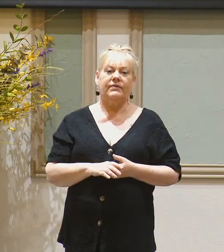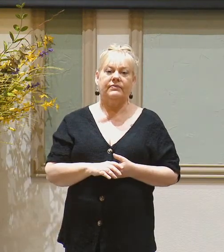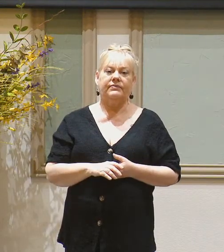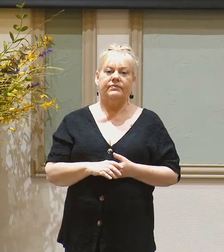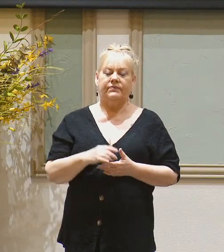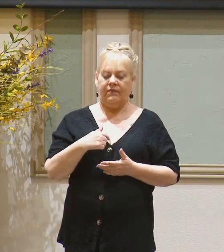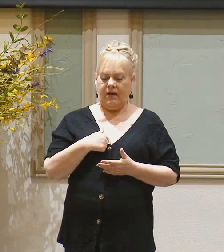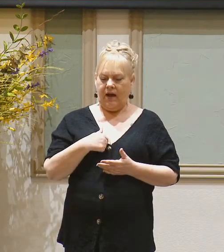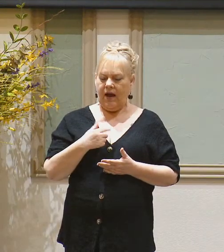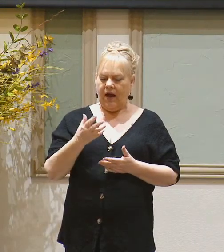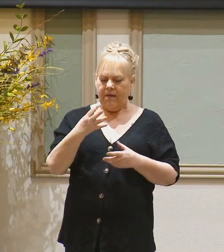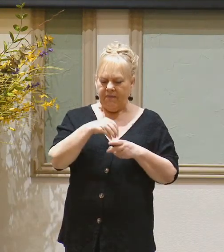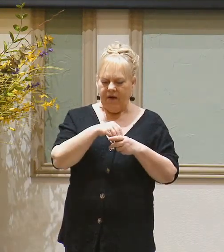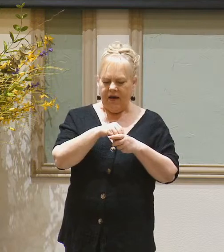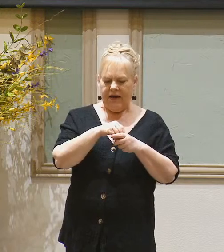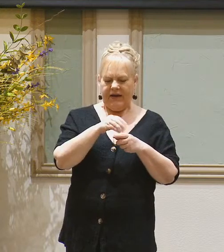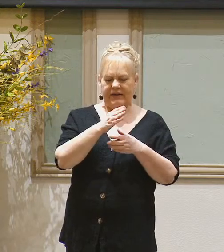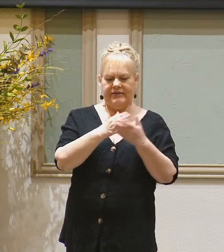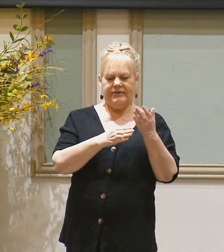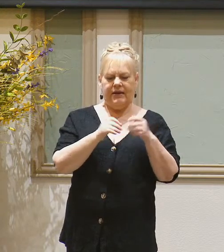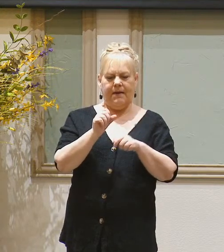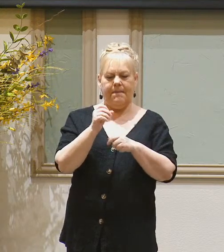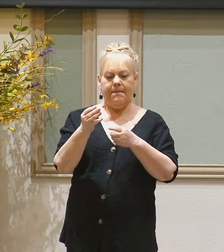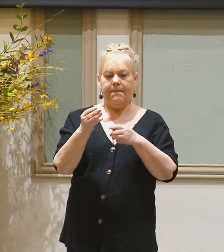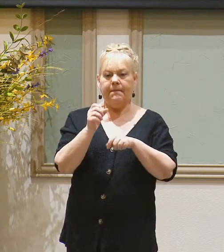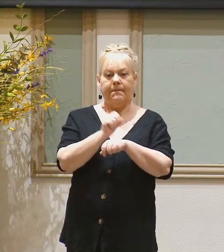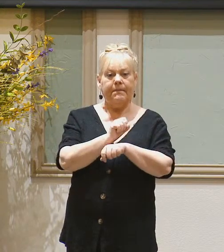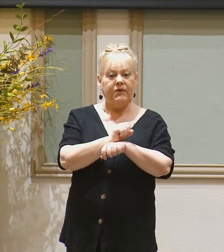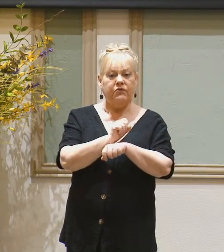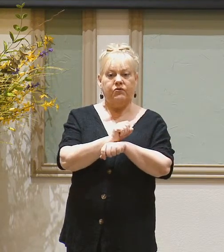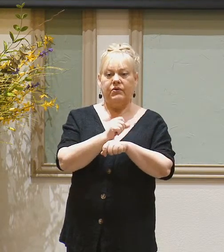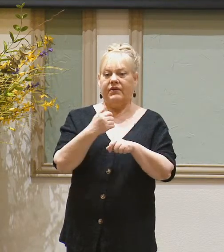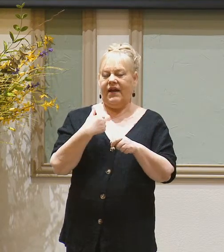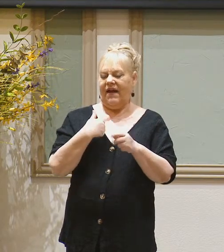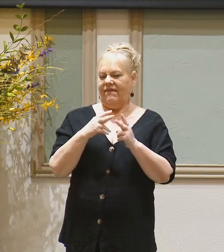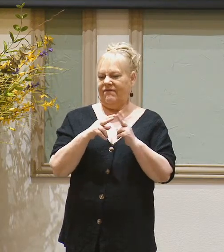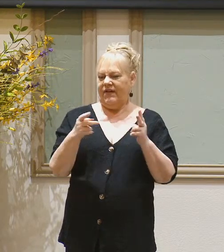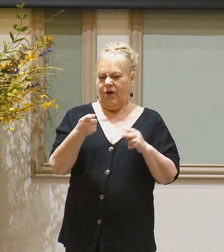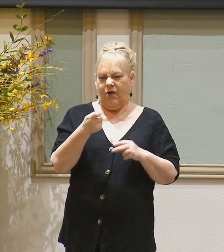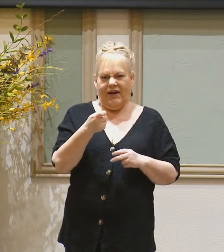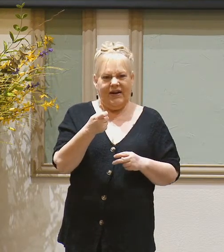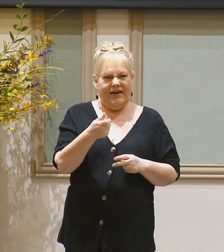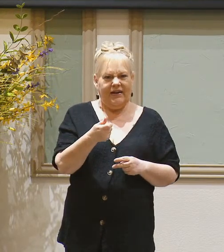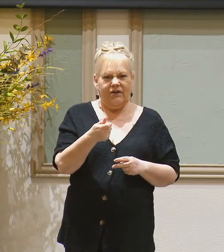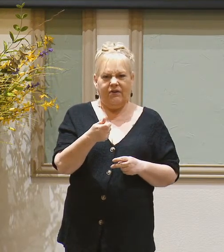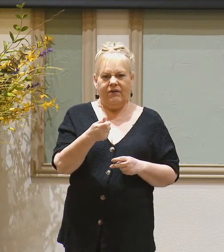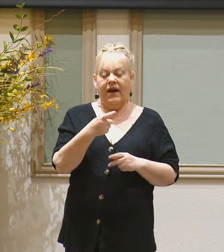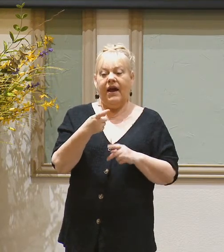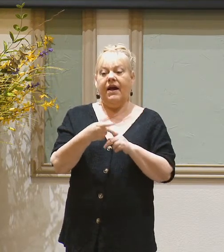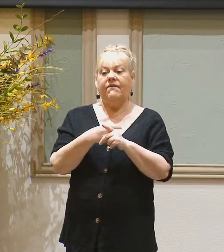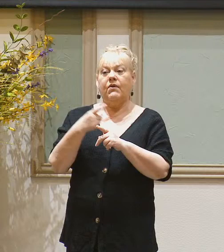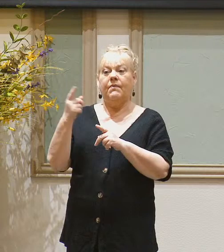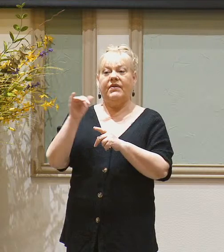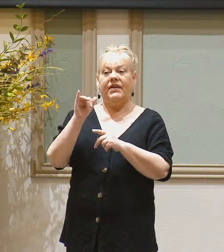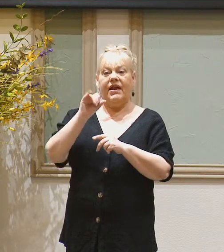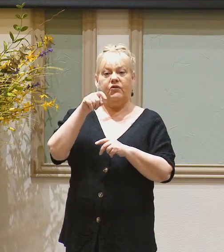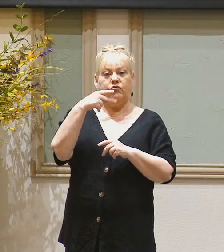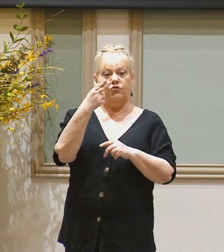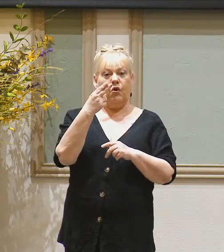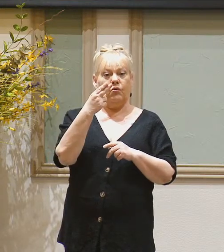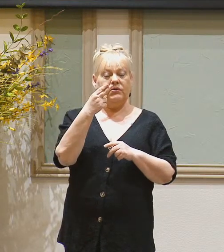I've been part of ministries that have benefited greatly from those who have very little, and from those who, like